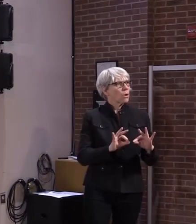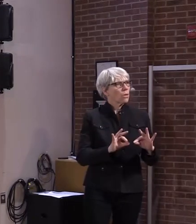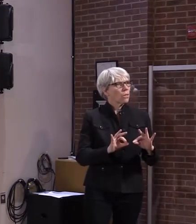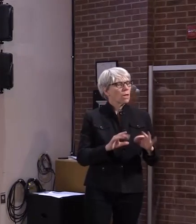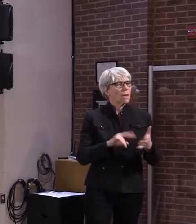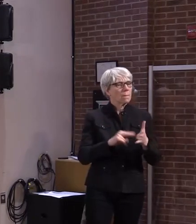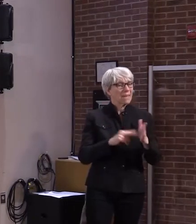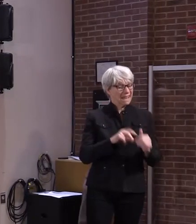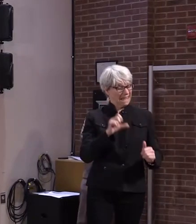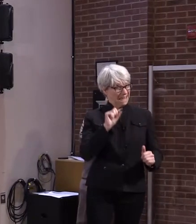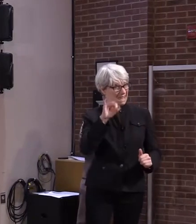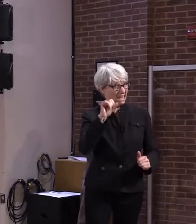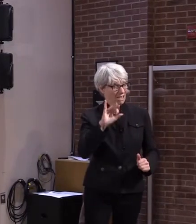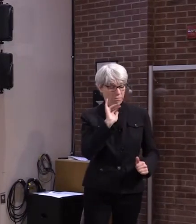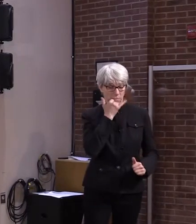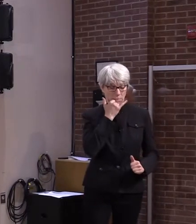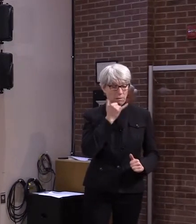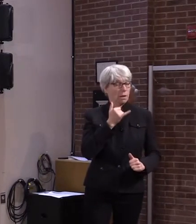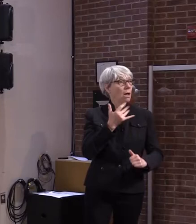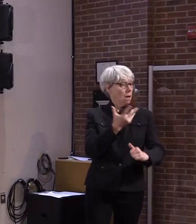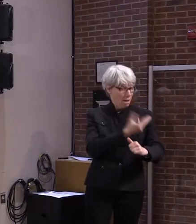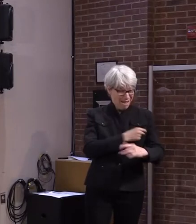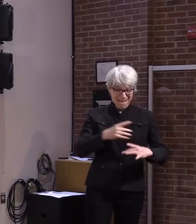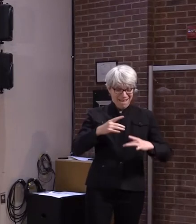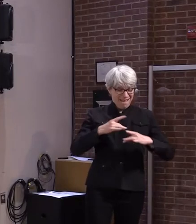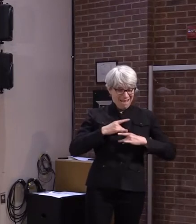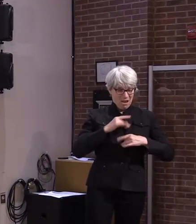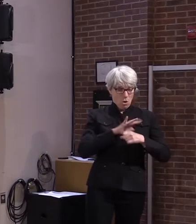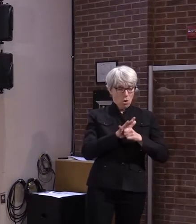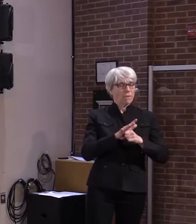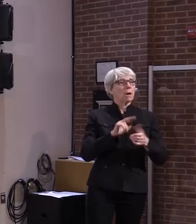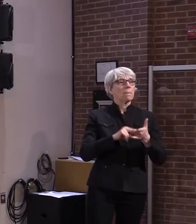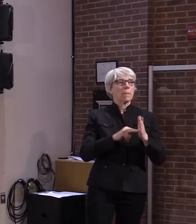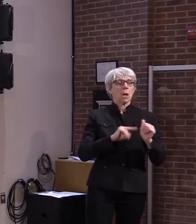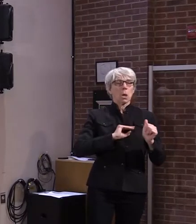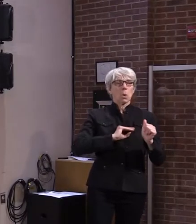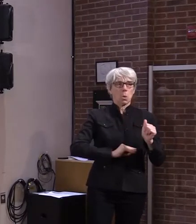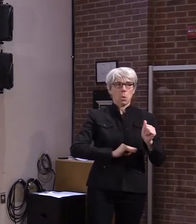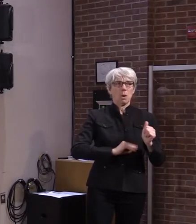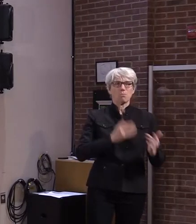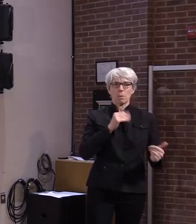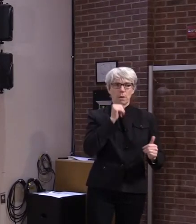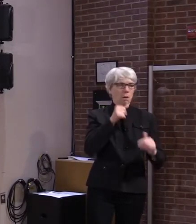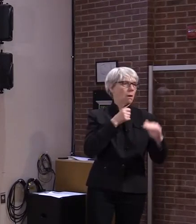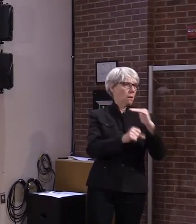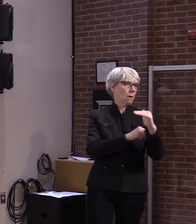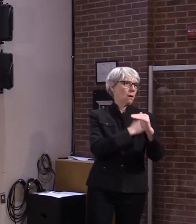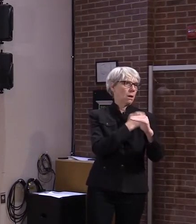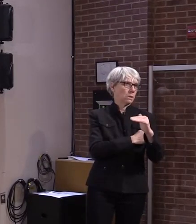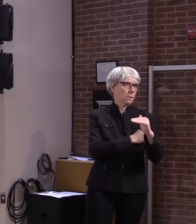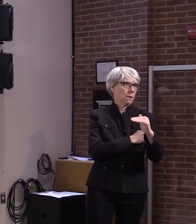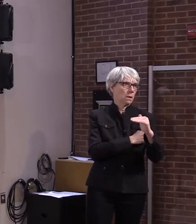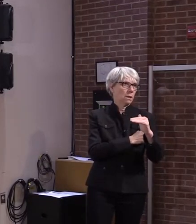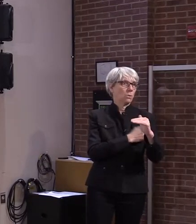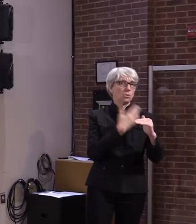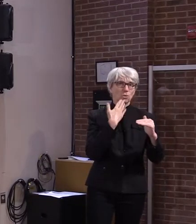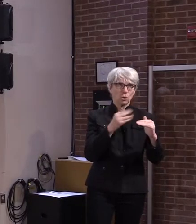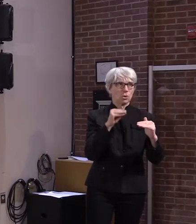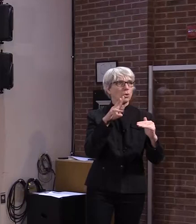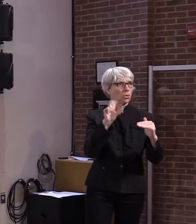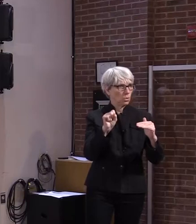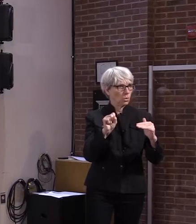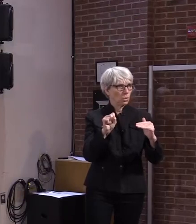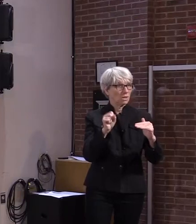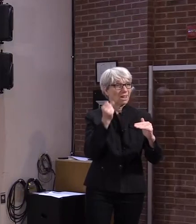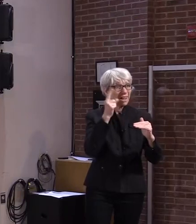COVID-19 hospitalizations in the real world, not just in study circumstances, which is why it's so critical to